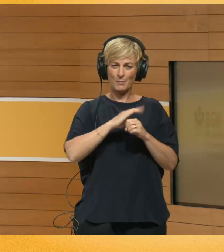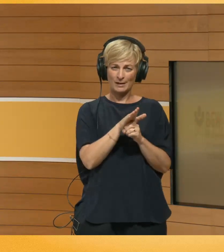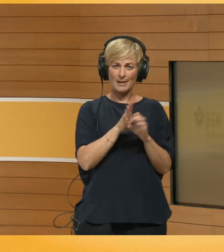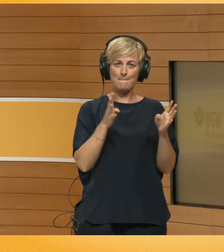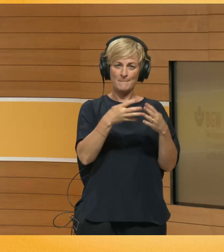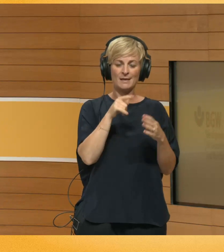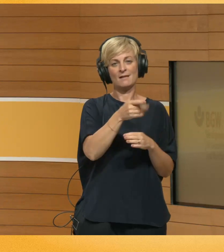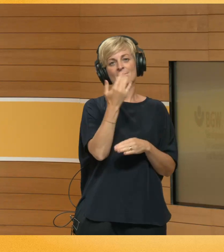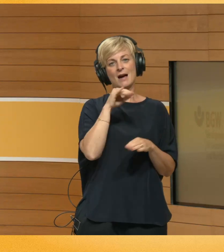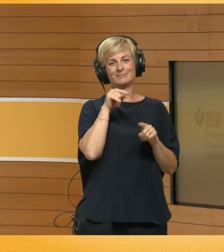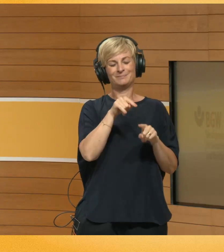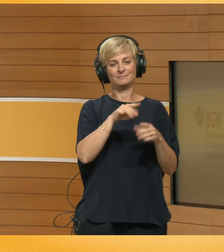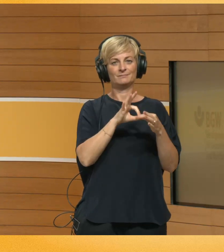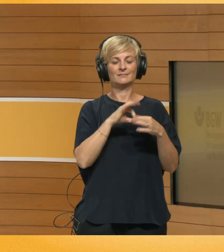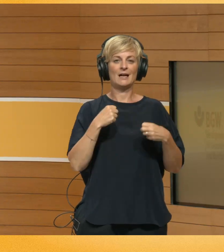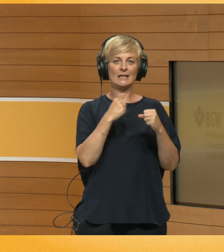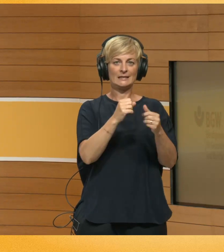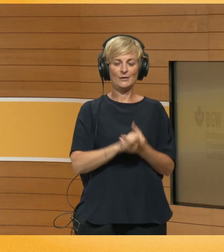contribution.